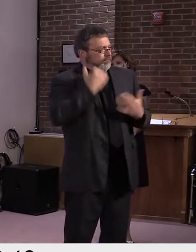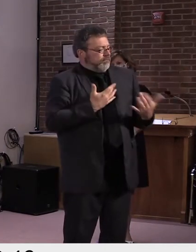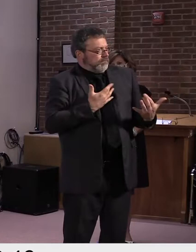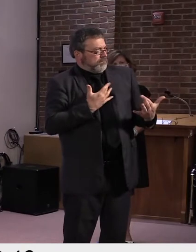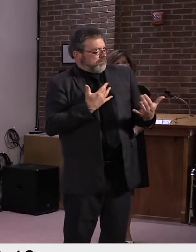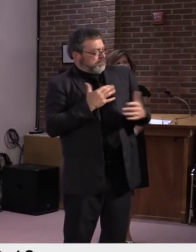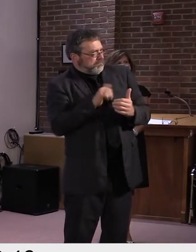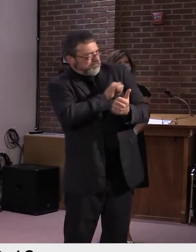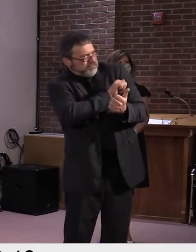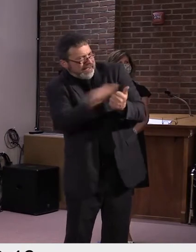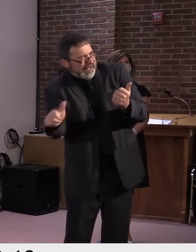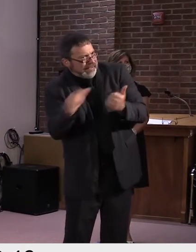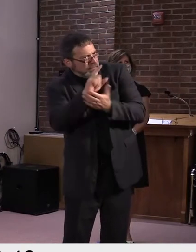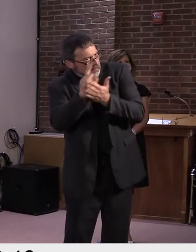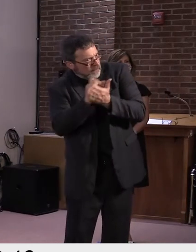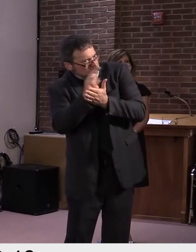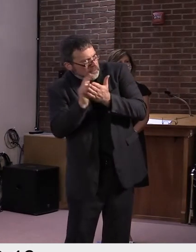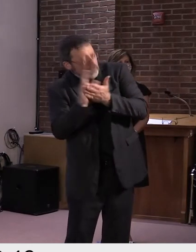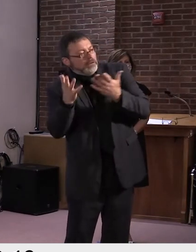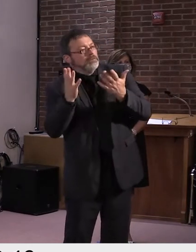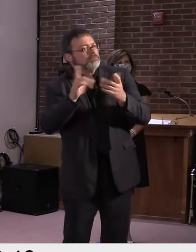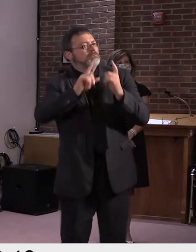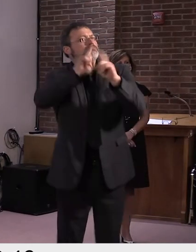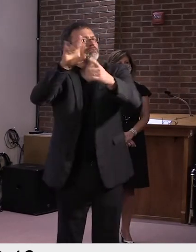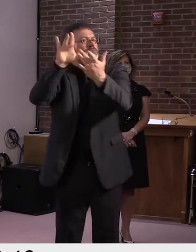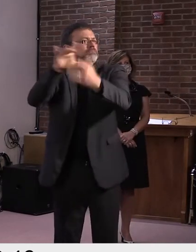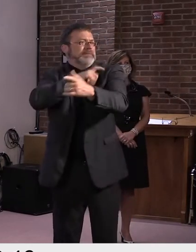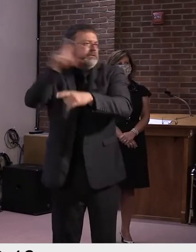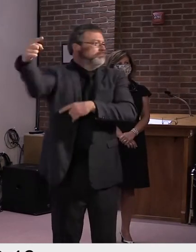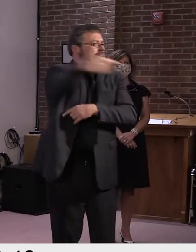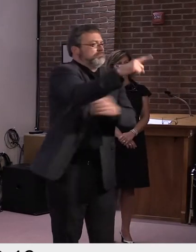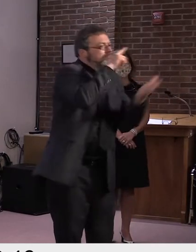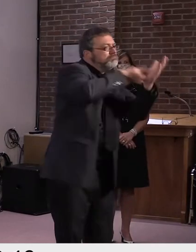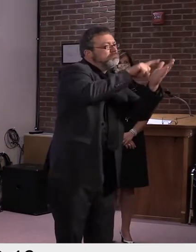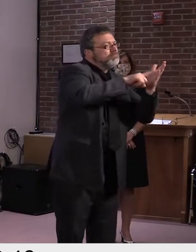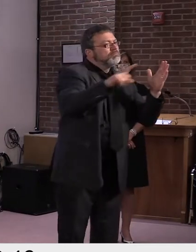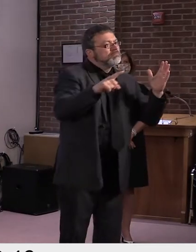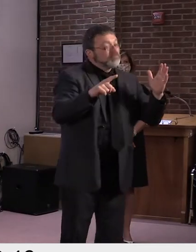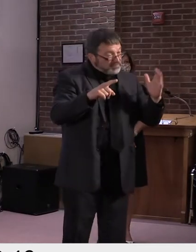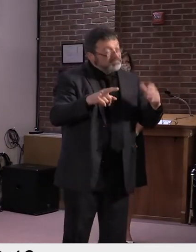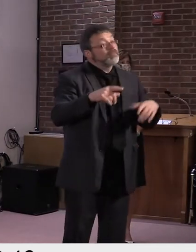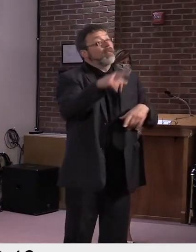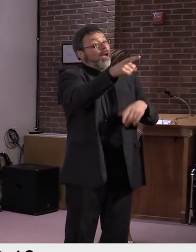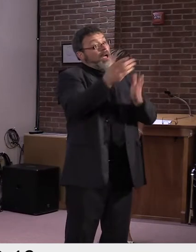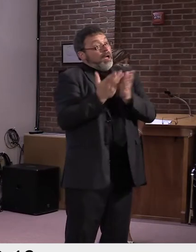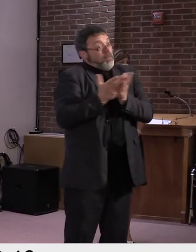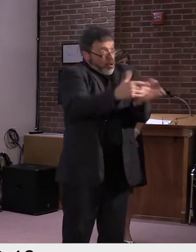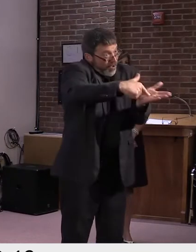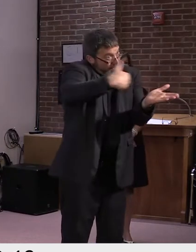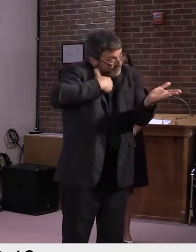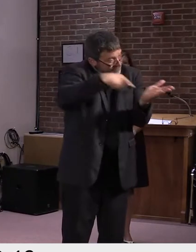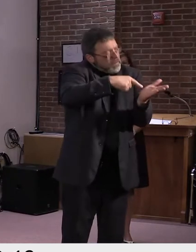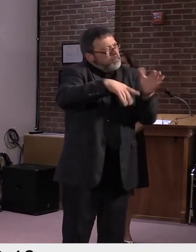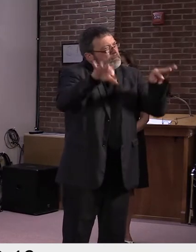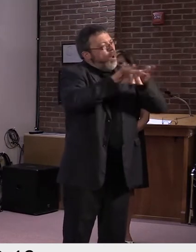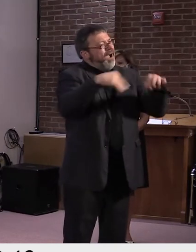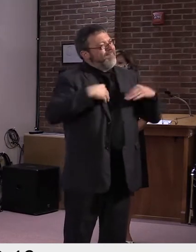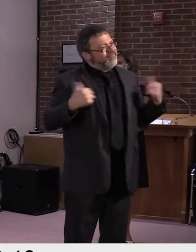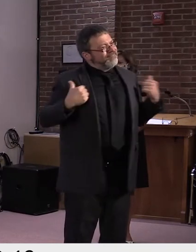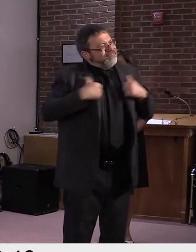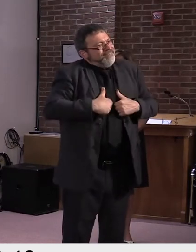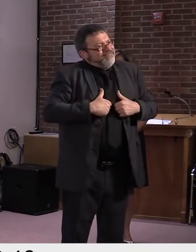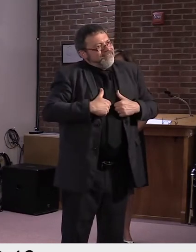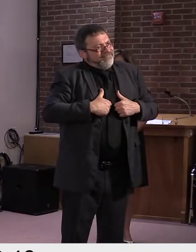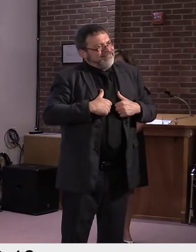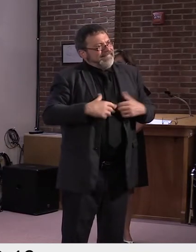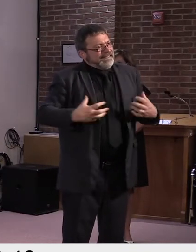you. Ensure that you've got personal flotation devices. They're required for anybody on a vessel under the age of